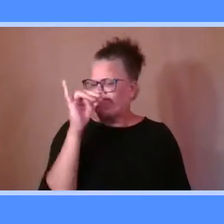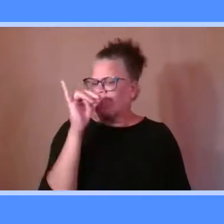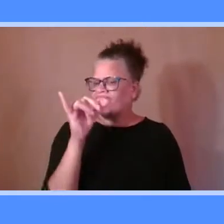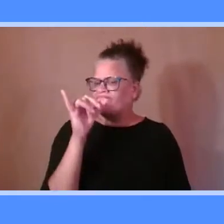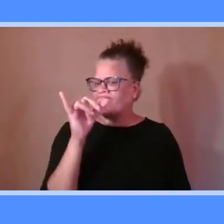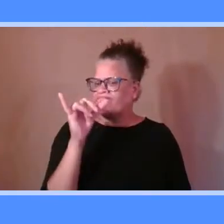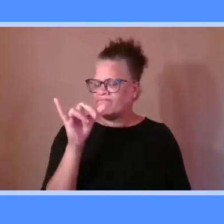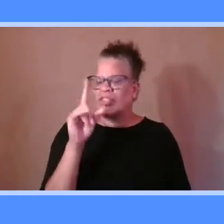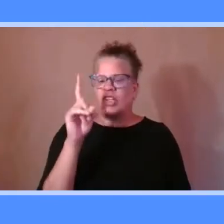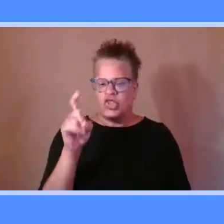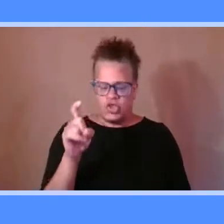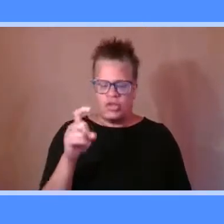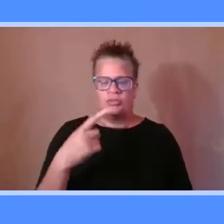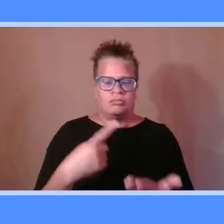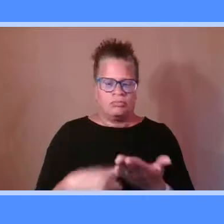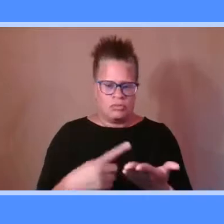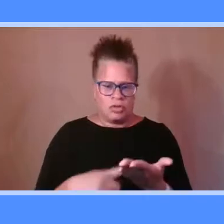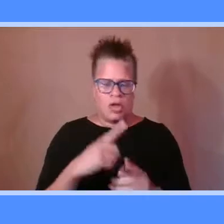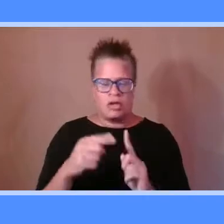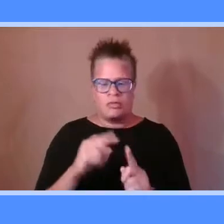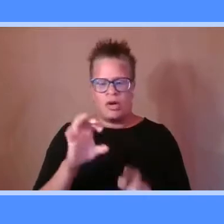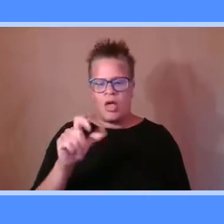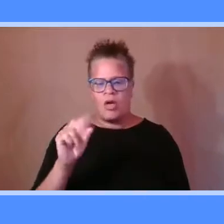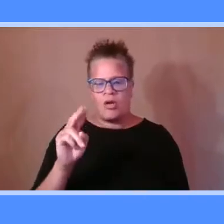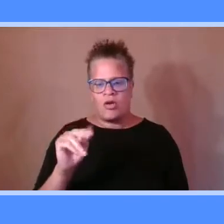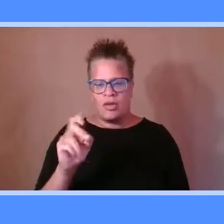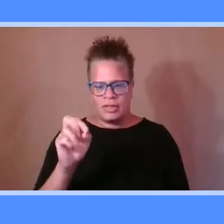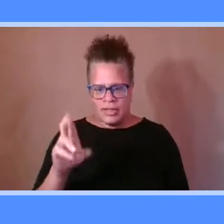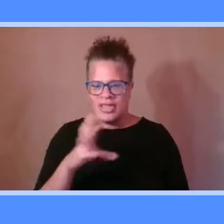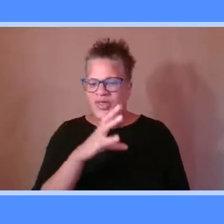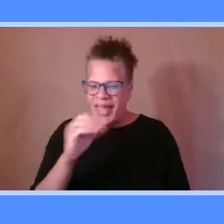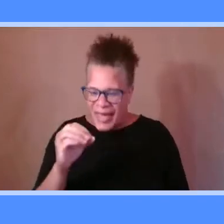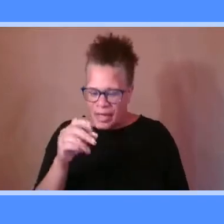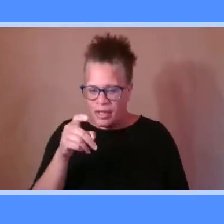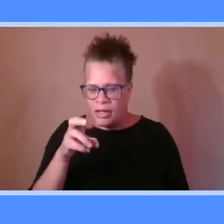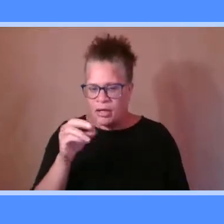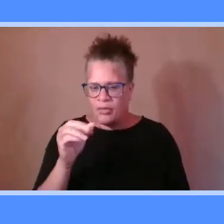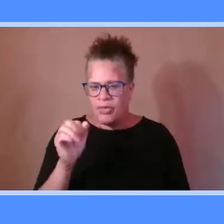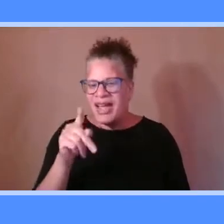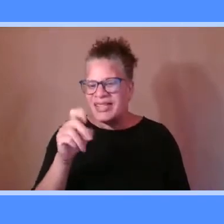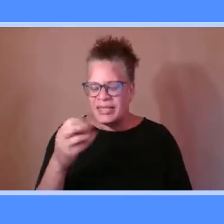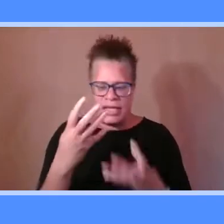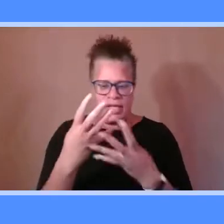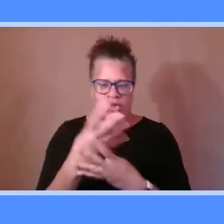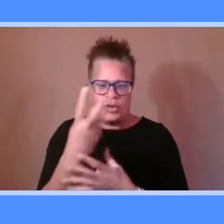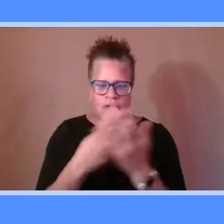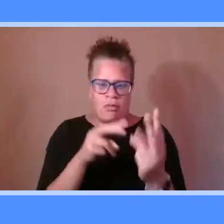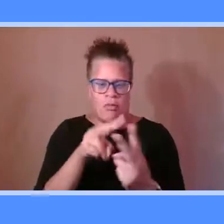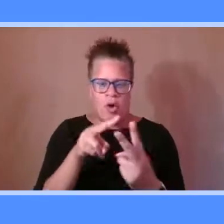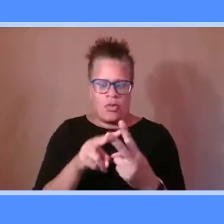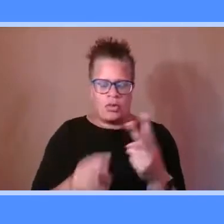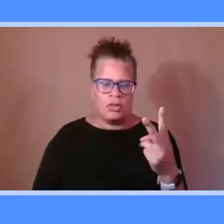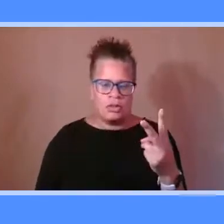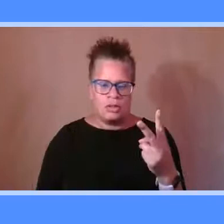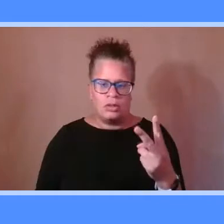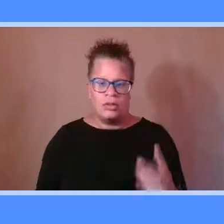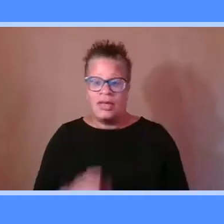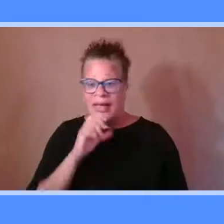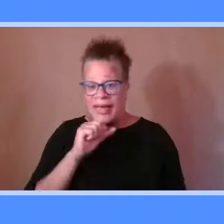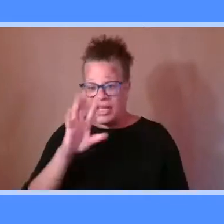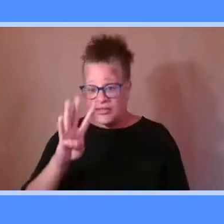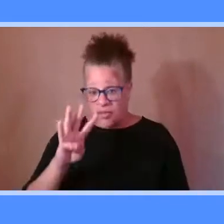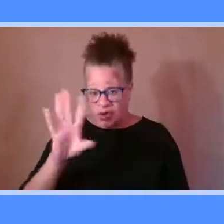okay, I should start talking about colon cancer screening and prostate cancer screening. Okay, 45 is pretty